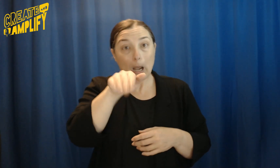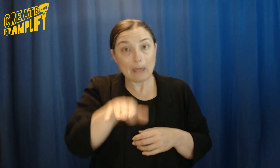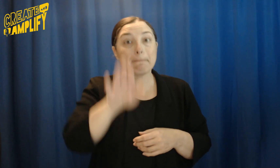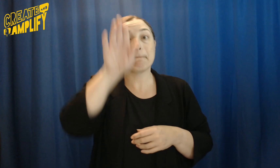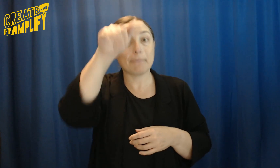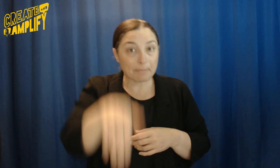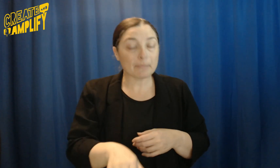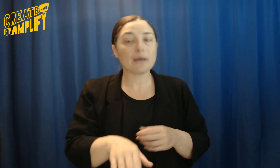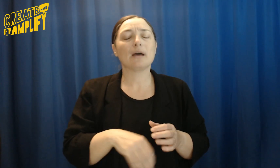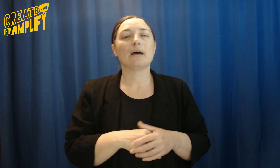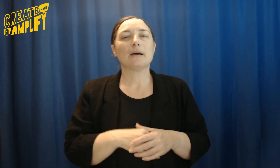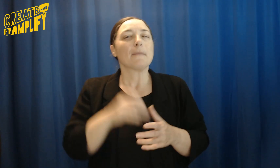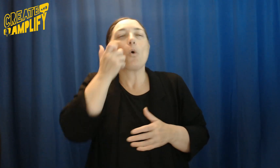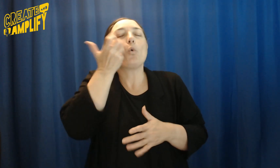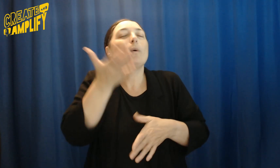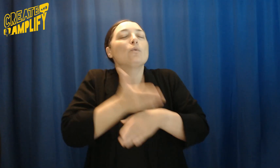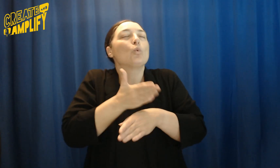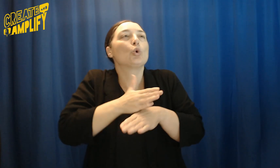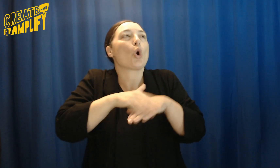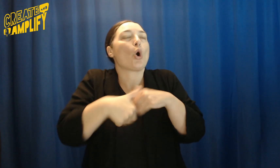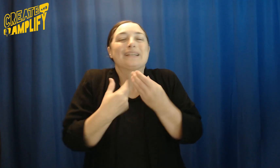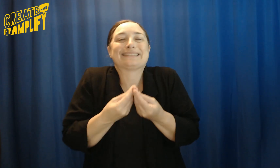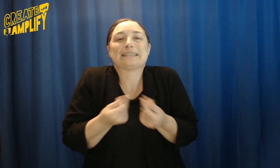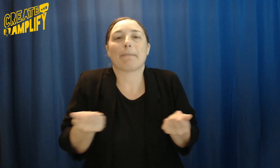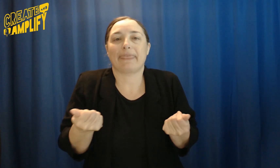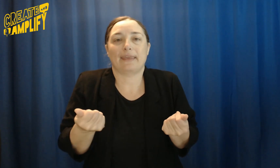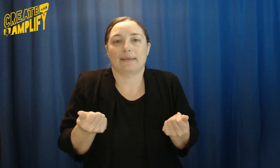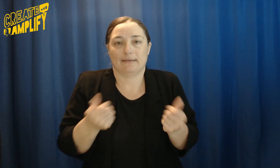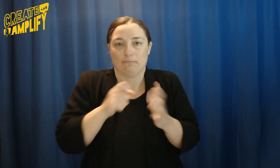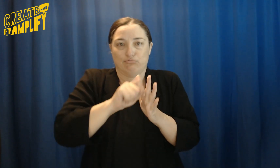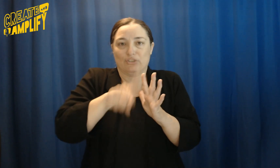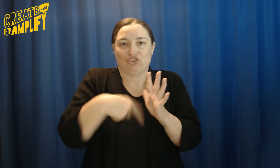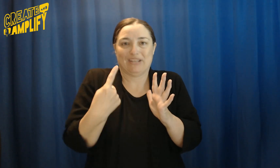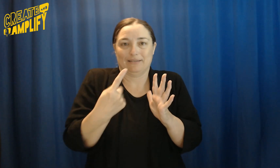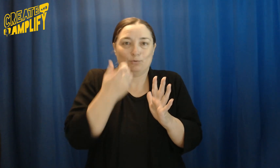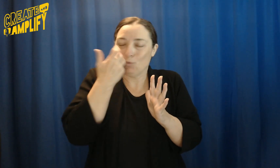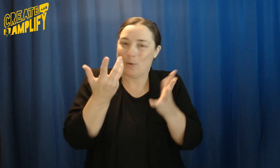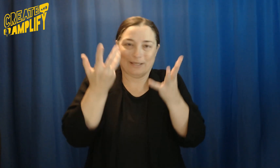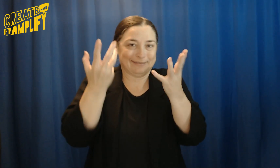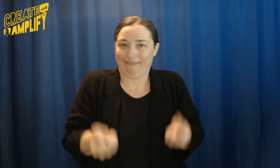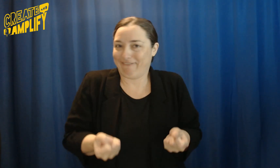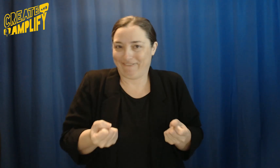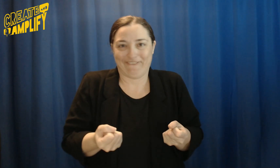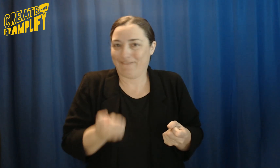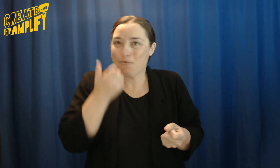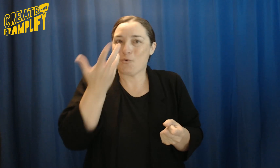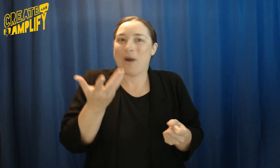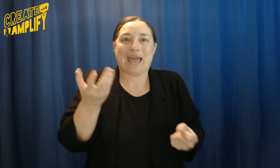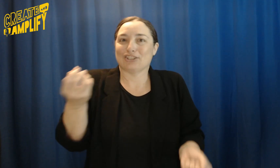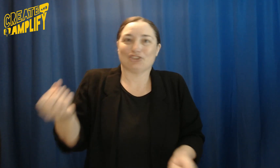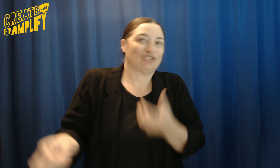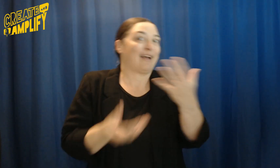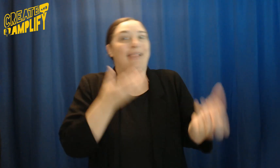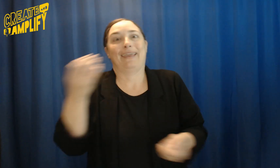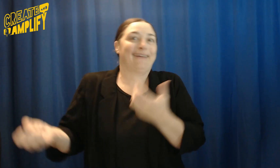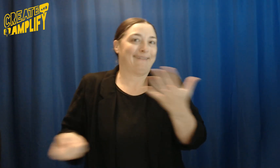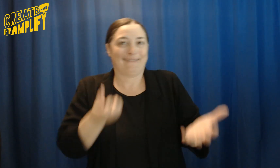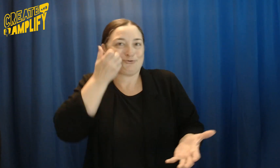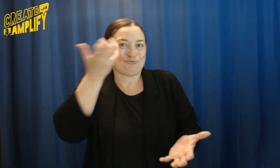on something. There's never a shortage of projects. There's always juggling. I think that's by design.